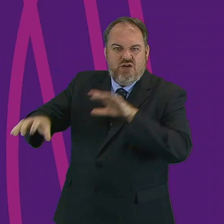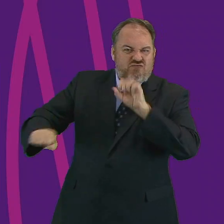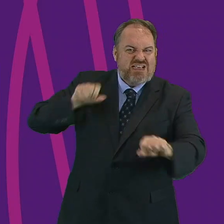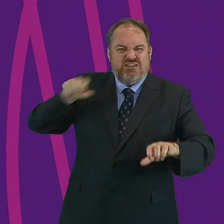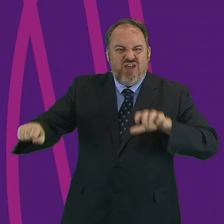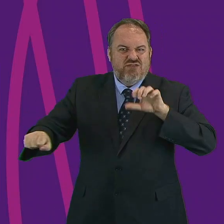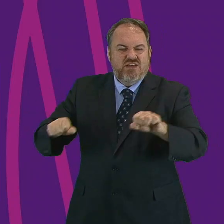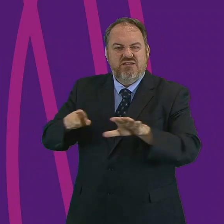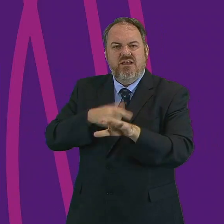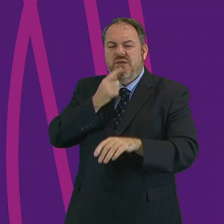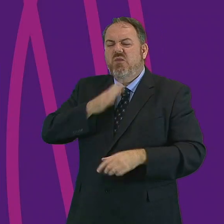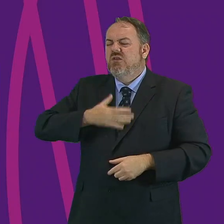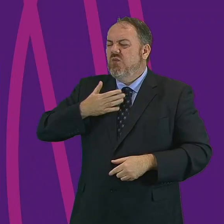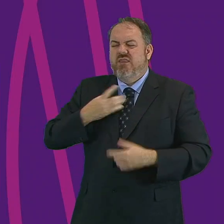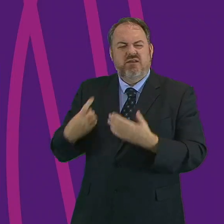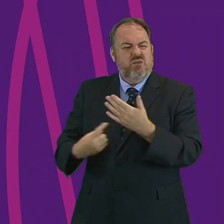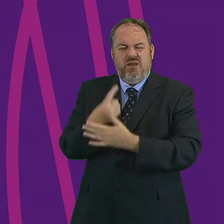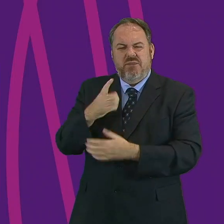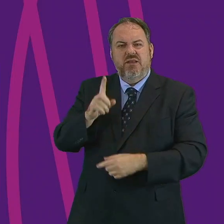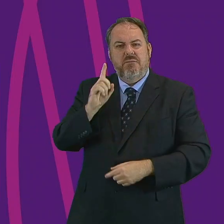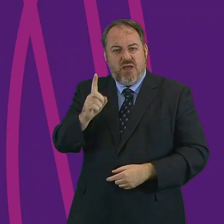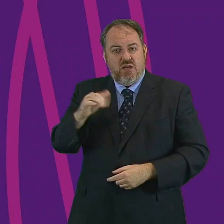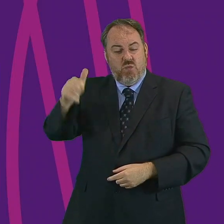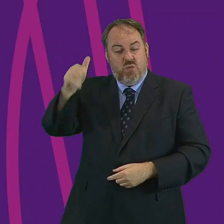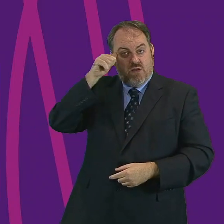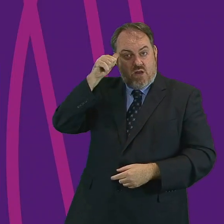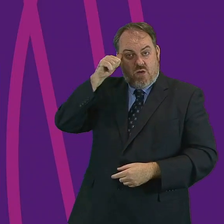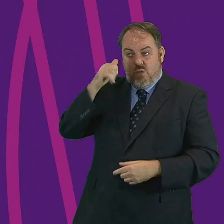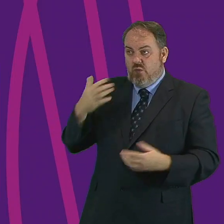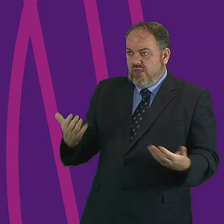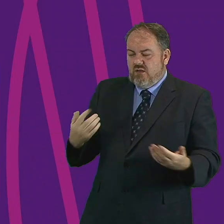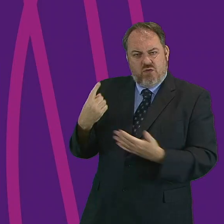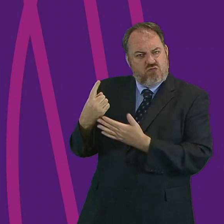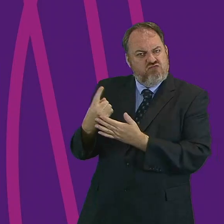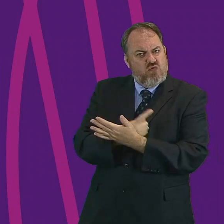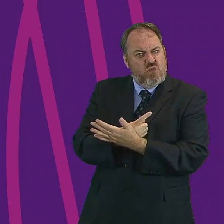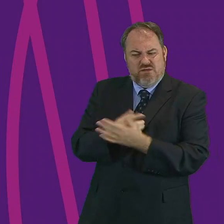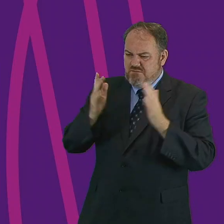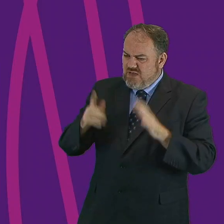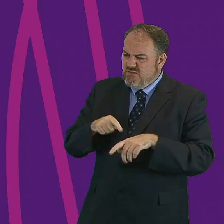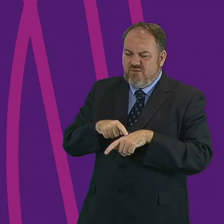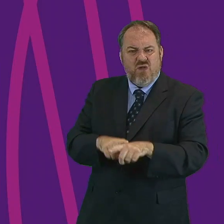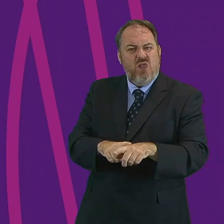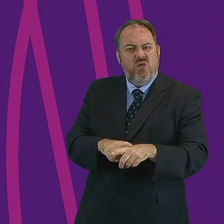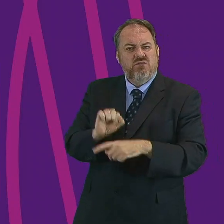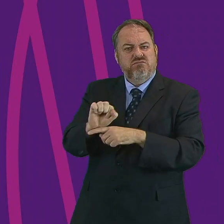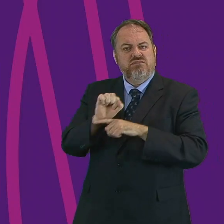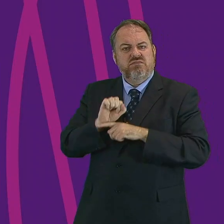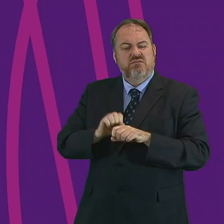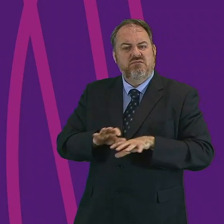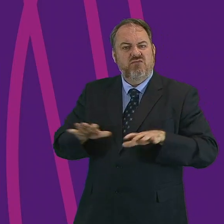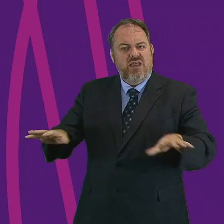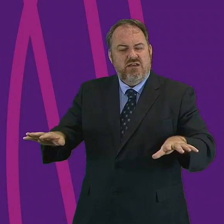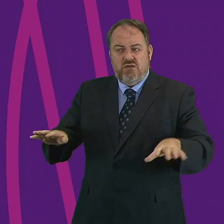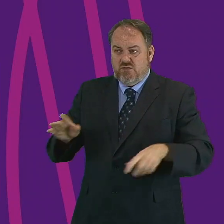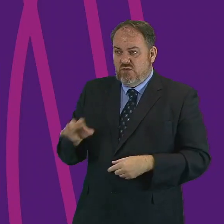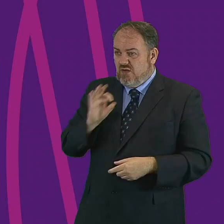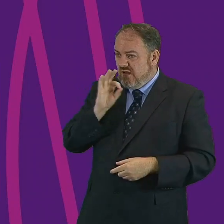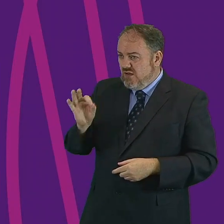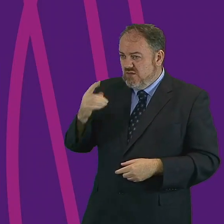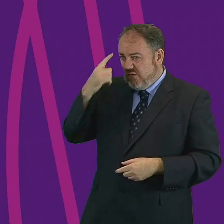younger age groups, it will eventually spread into older age groups who we know are at greater risk of illness and death, and that's when we unfortunately